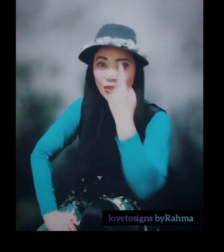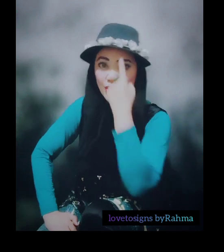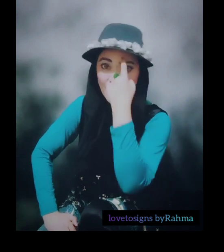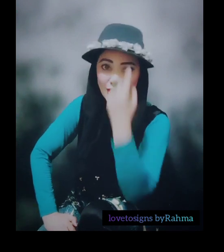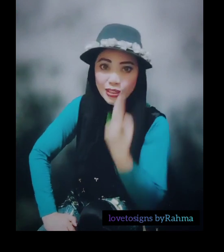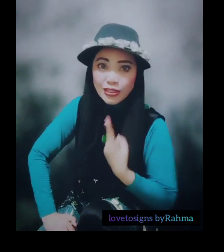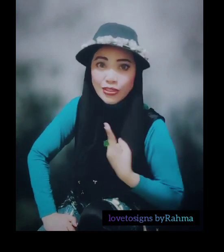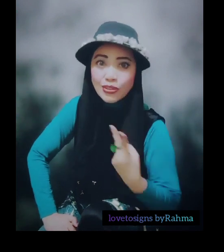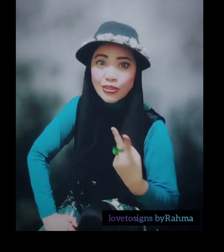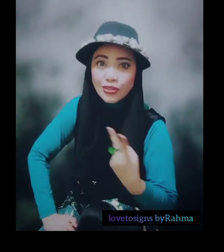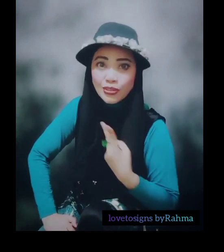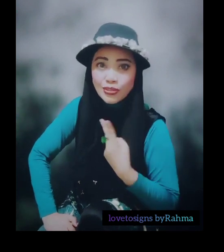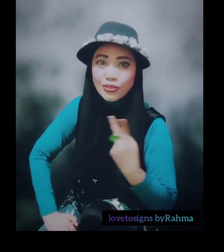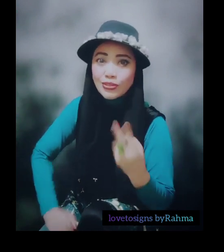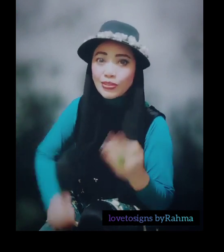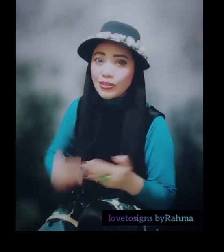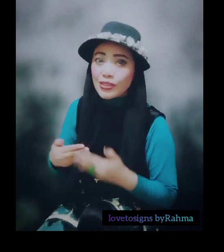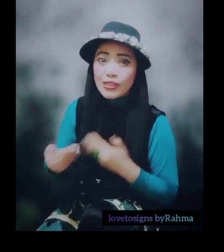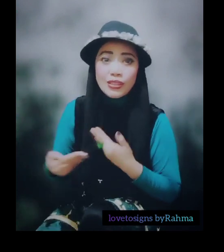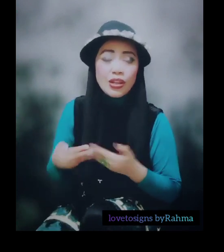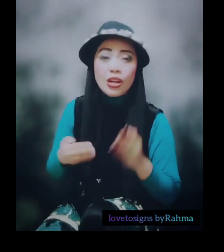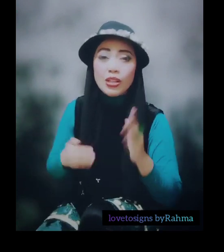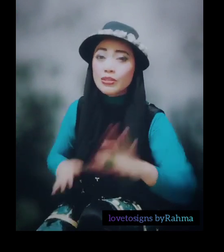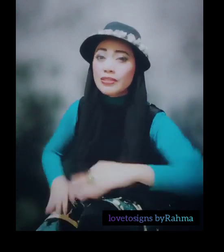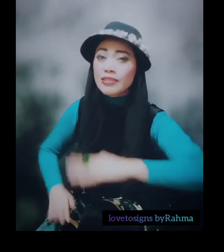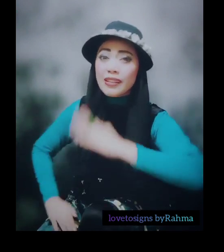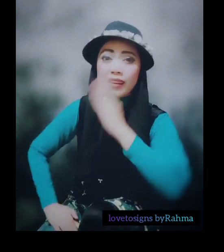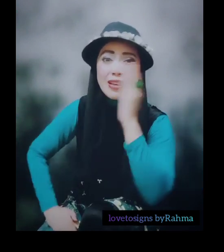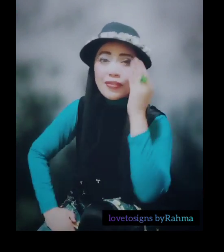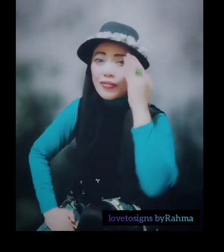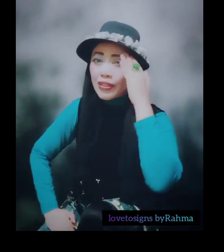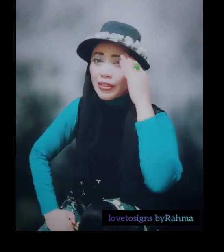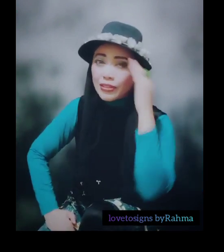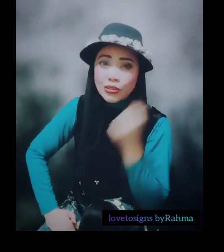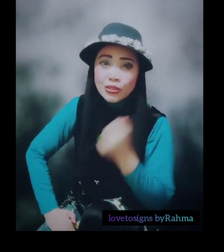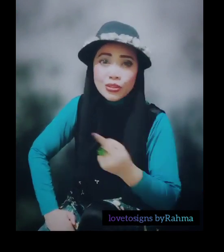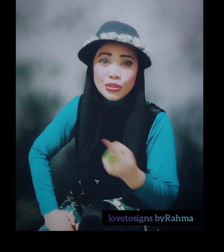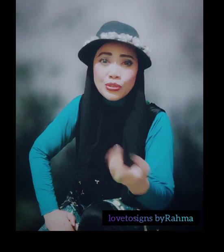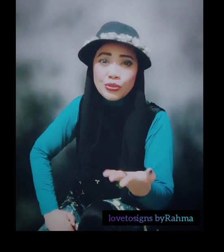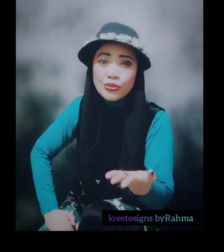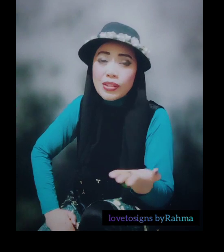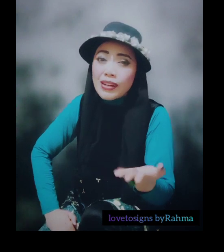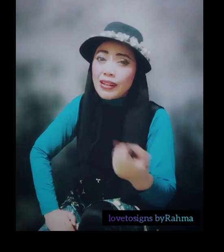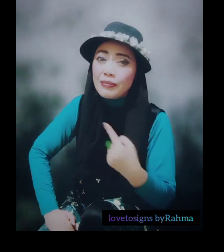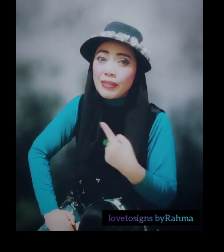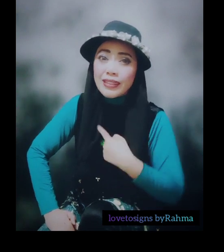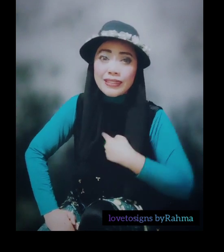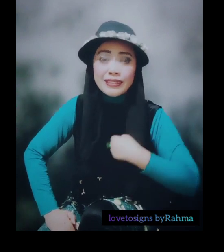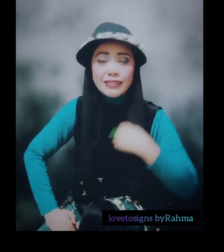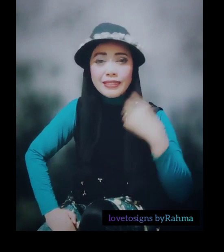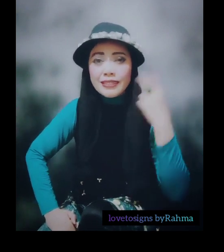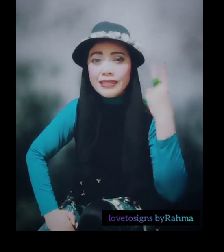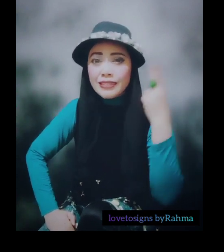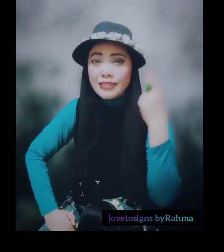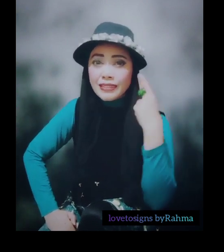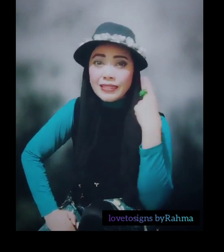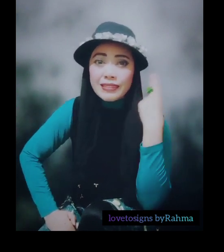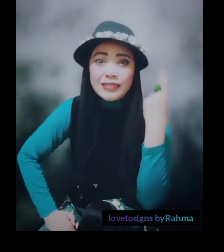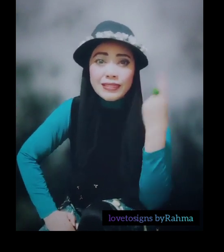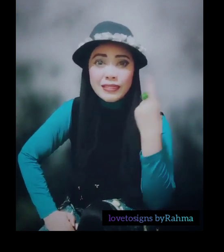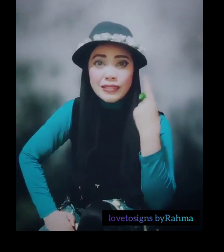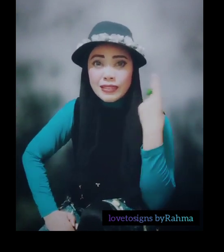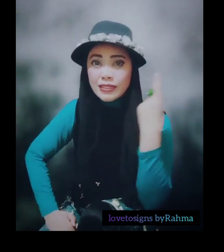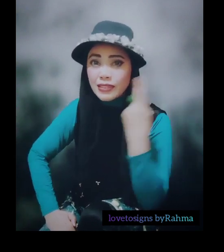Just for two, though you never knew you were my